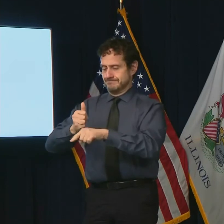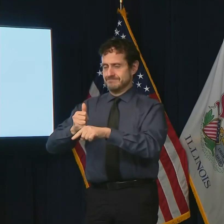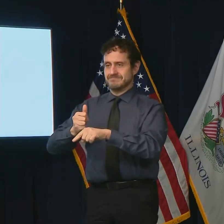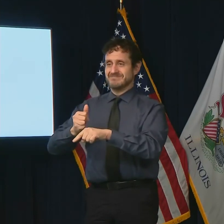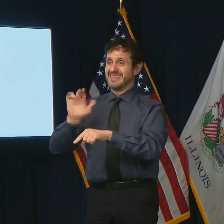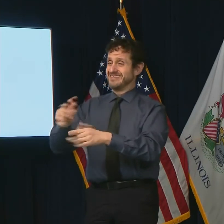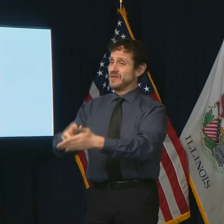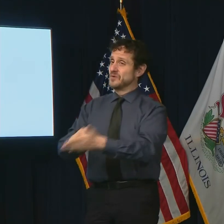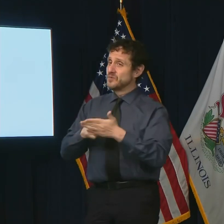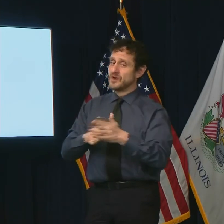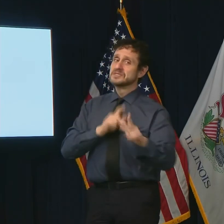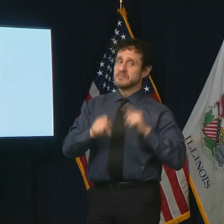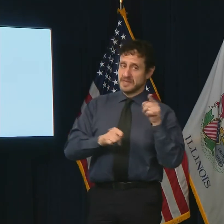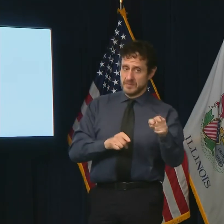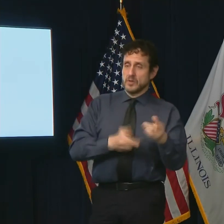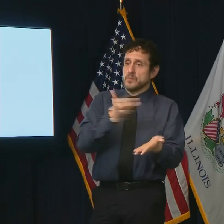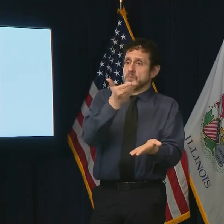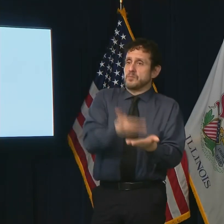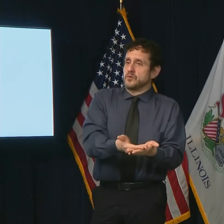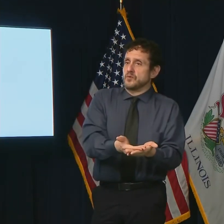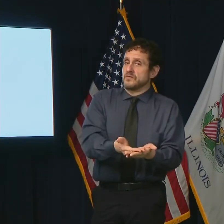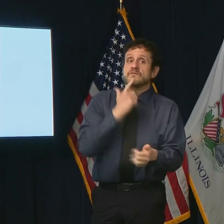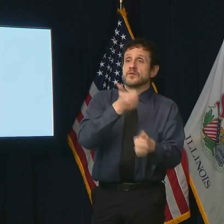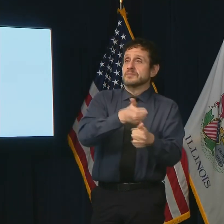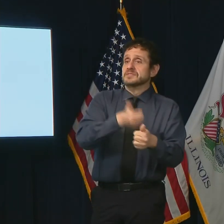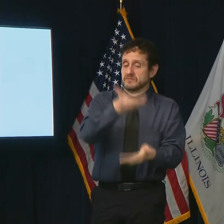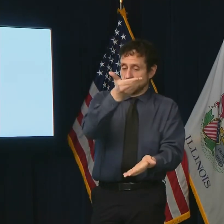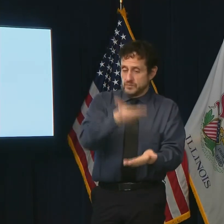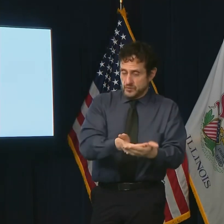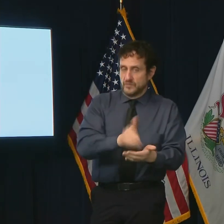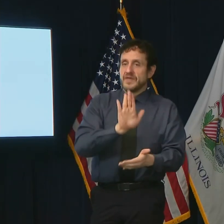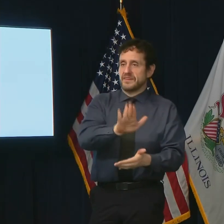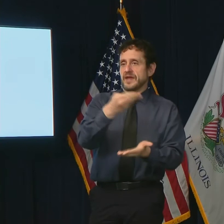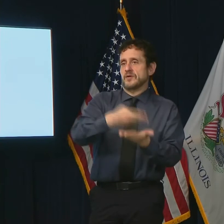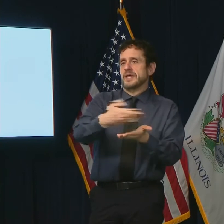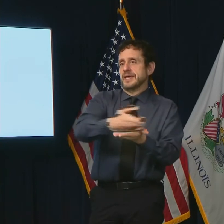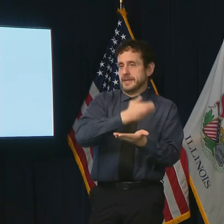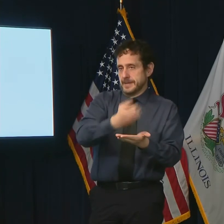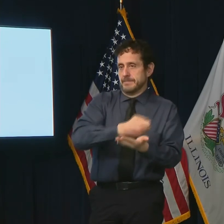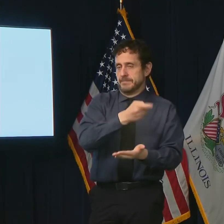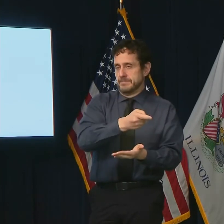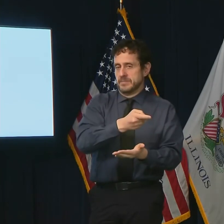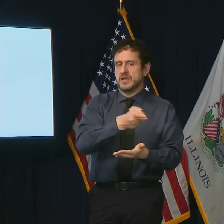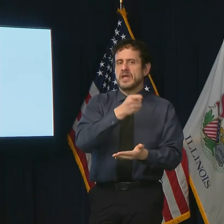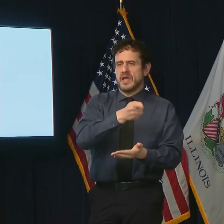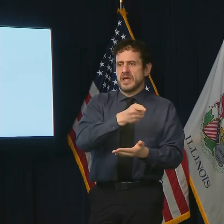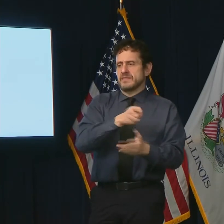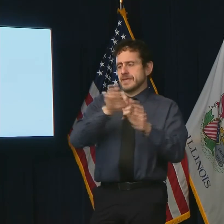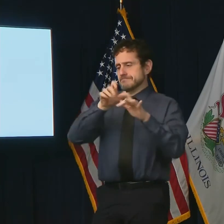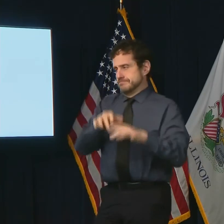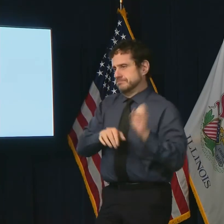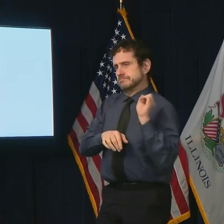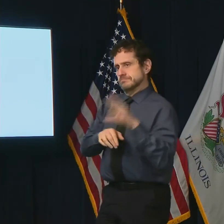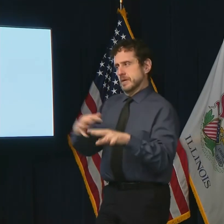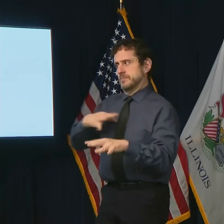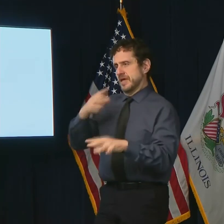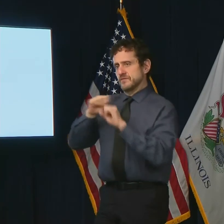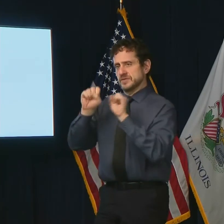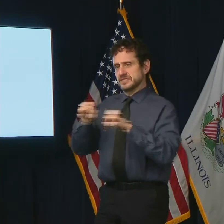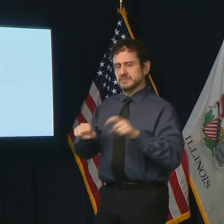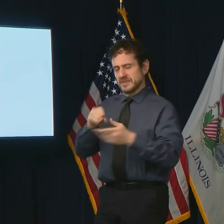It requires that people verify for themselves their income level. And so when they went into the system, they put down